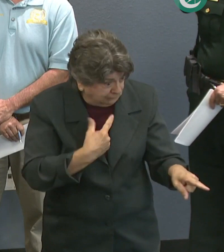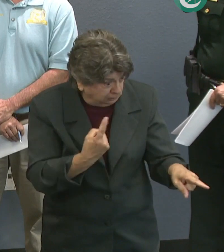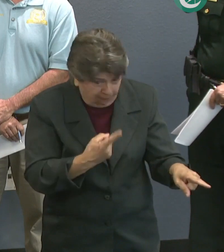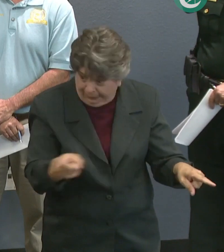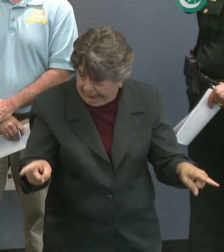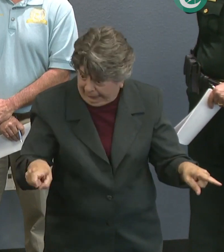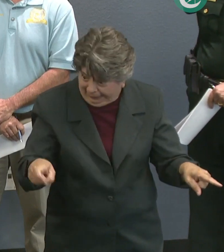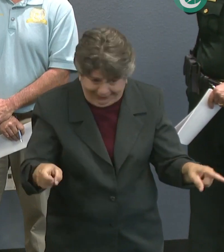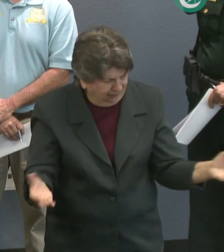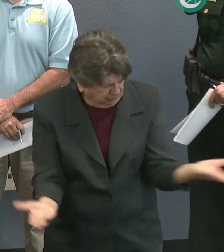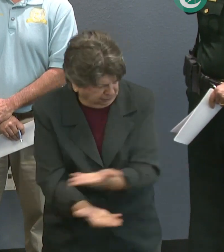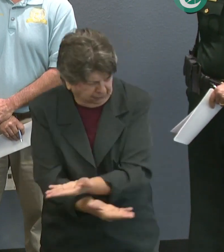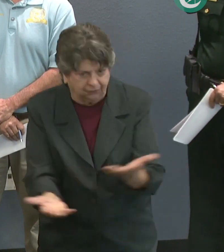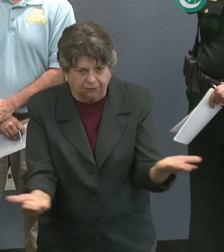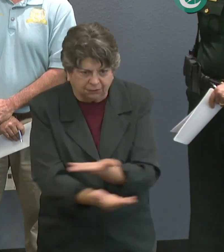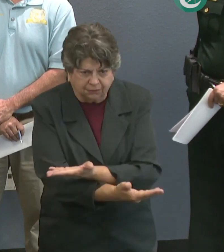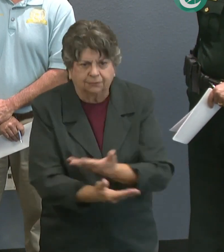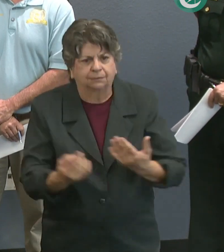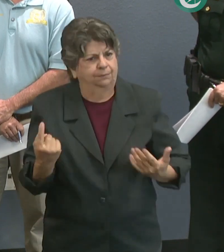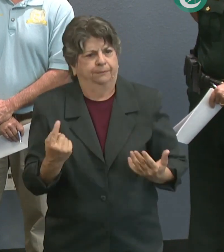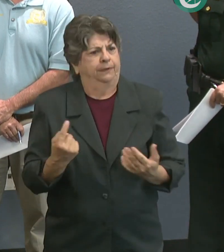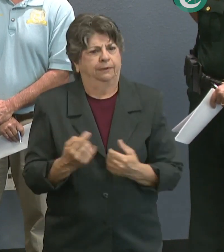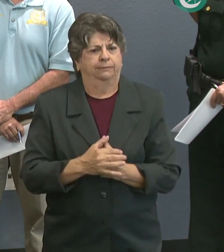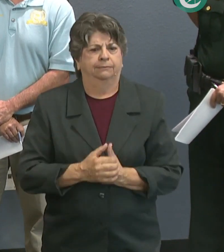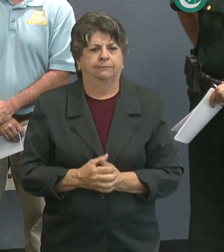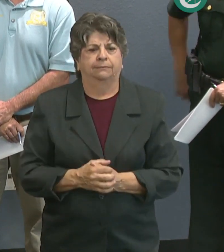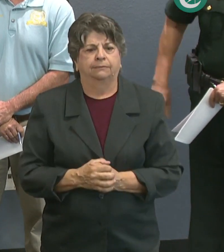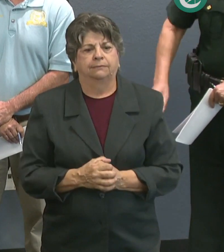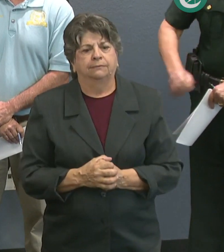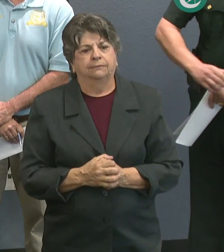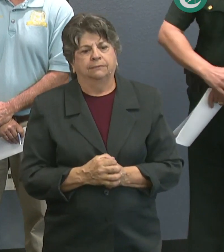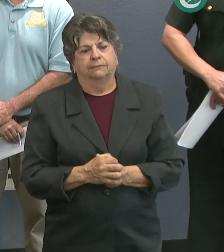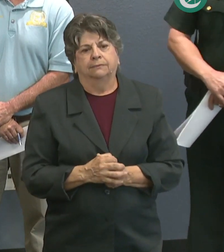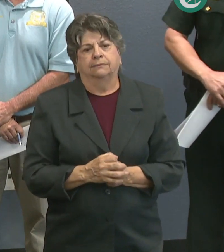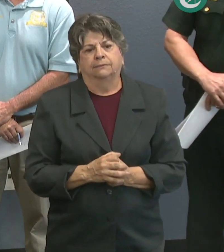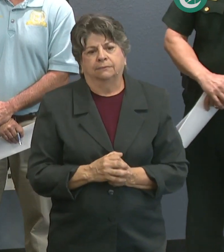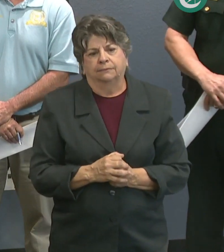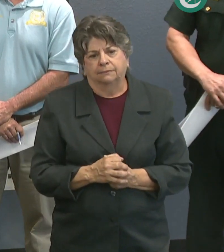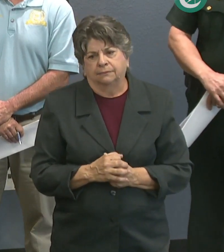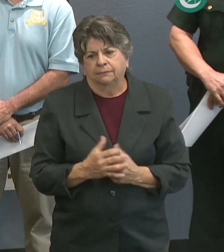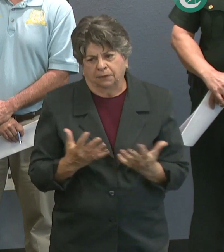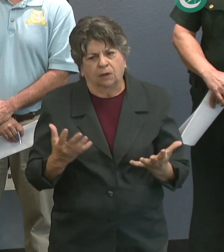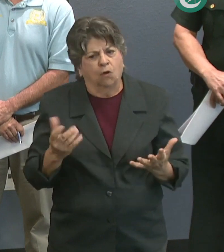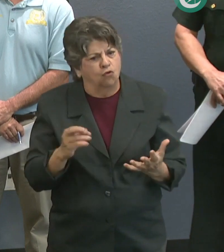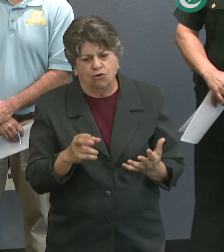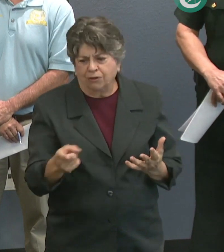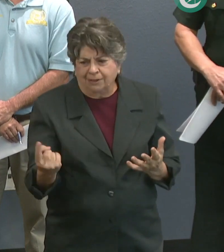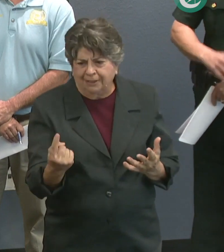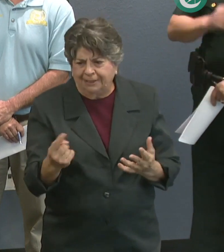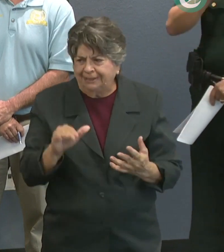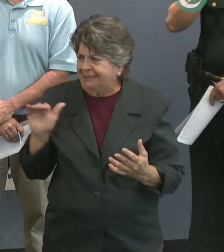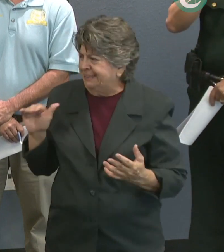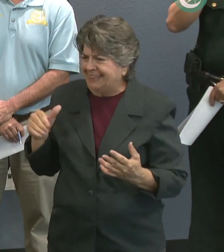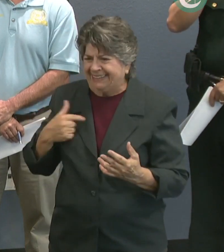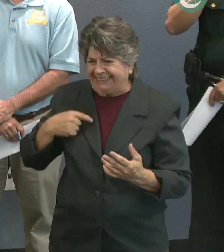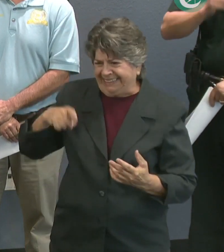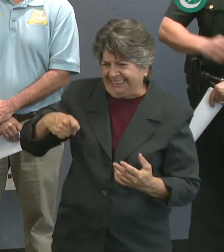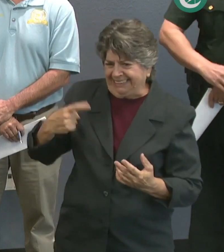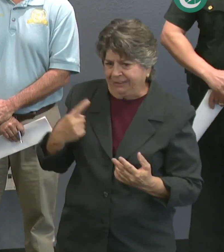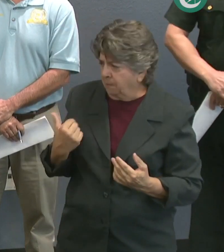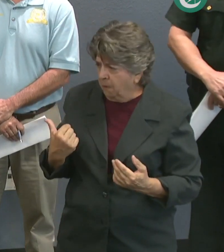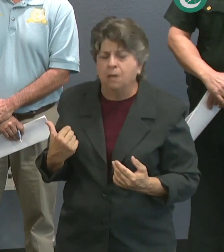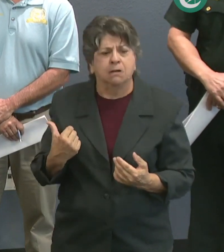or let somebody know, so we can find resources to help you. We do have our Citizens Information Center open, just like we normally